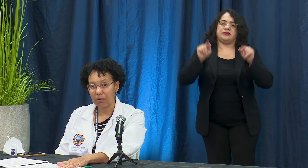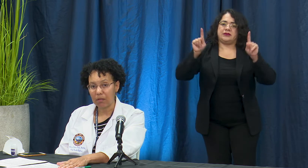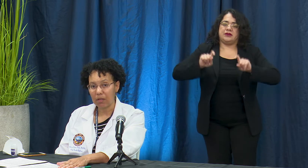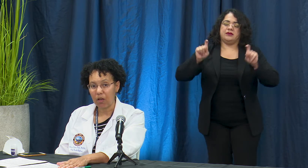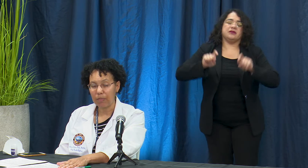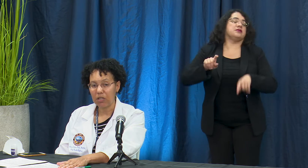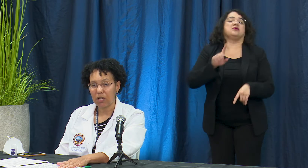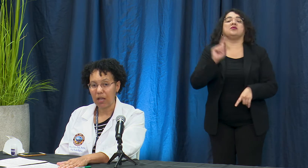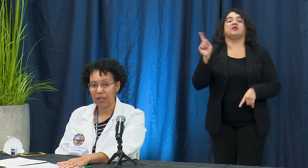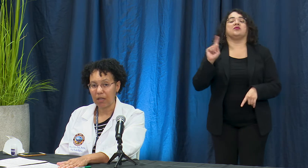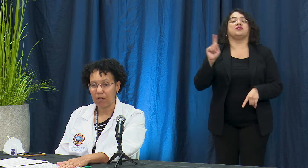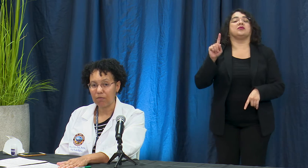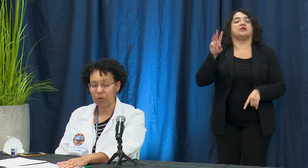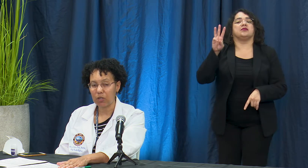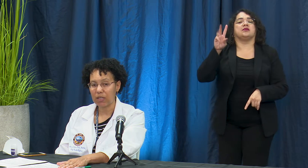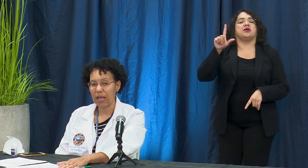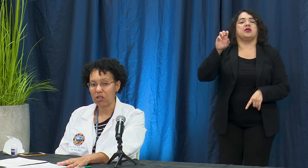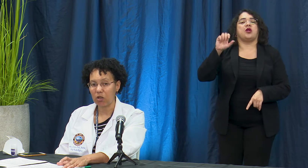website,